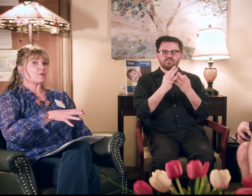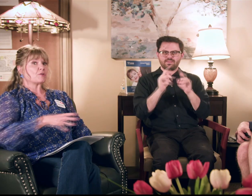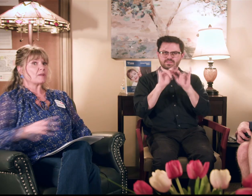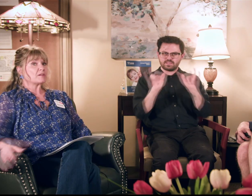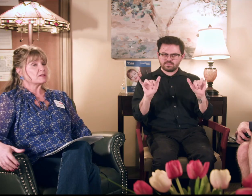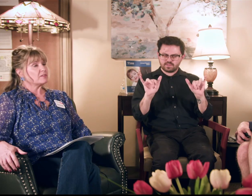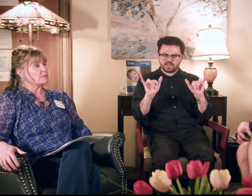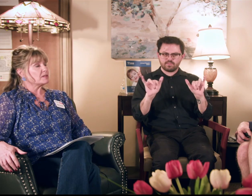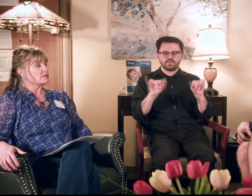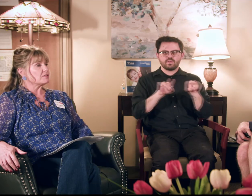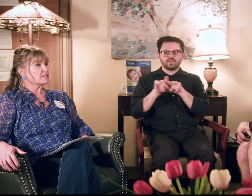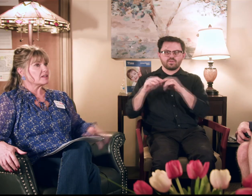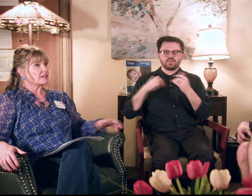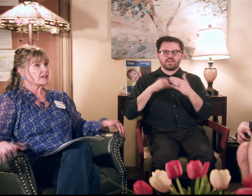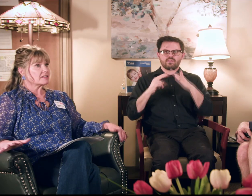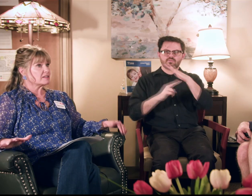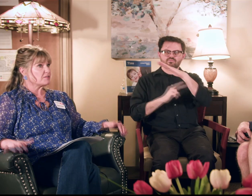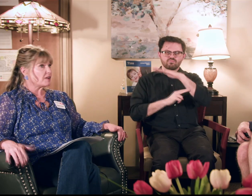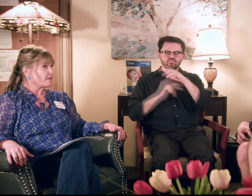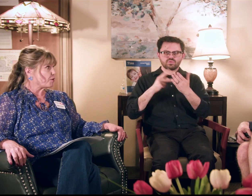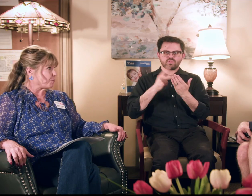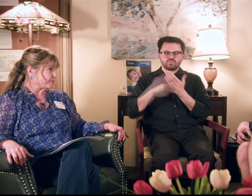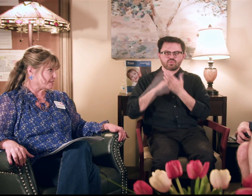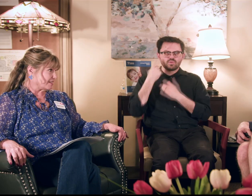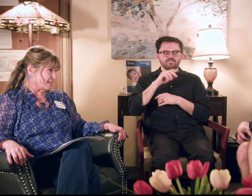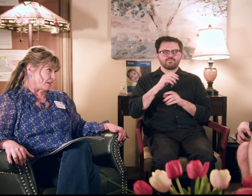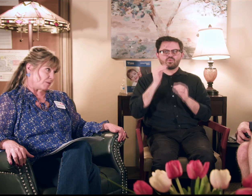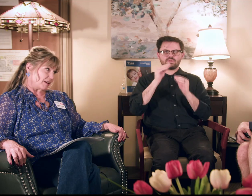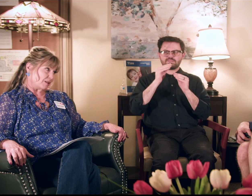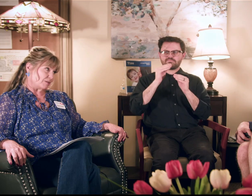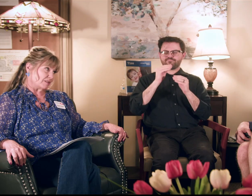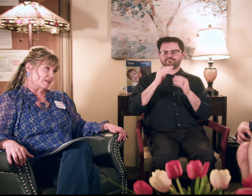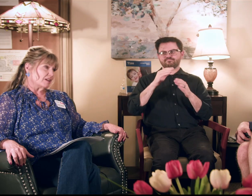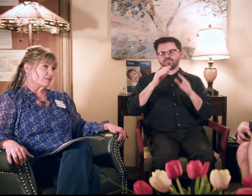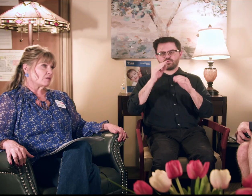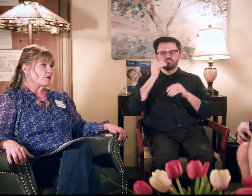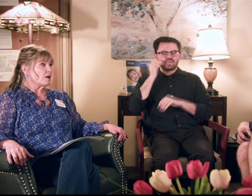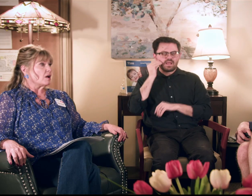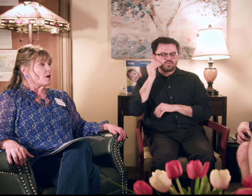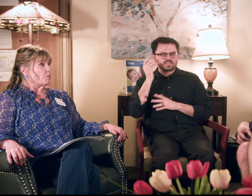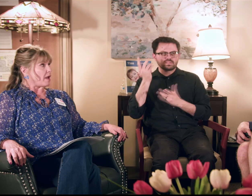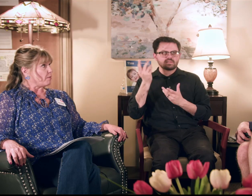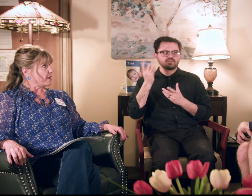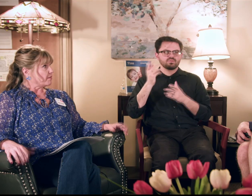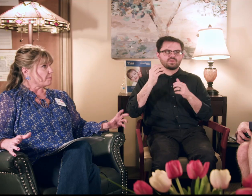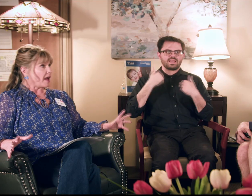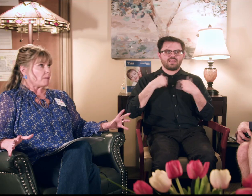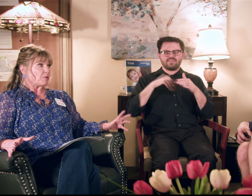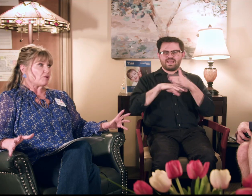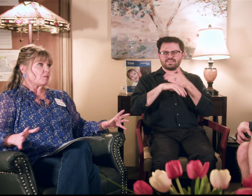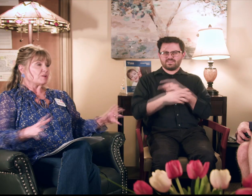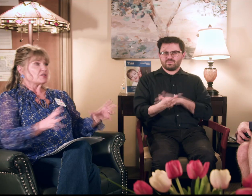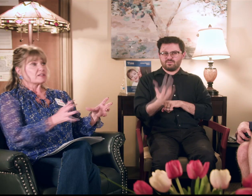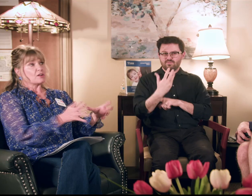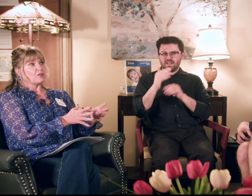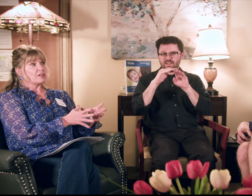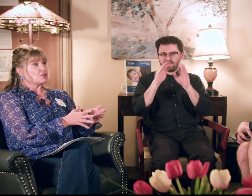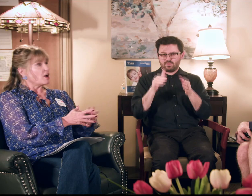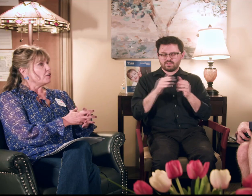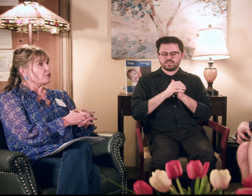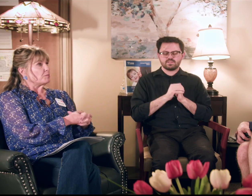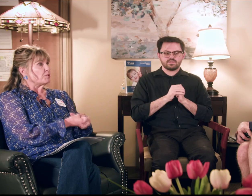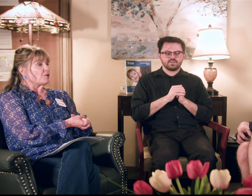House program. House of Neighborly Service has access to 5 homes that we use. And